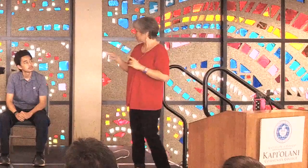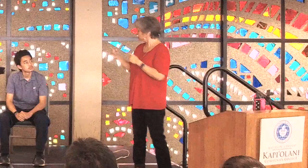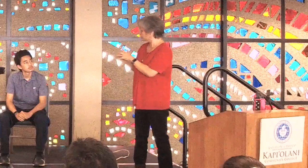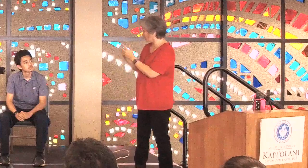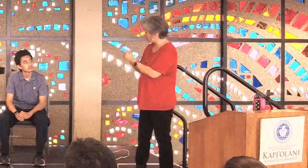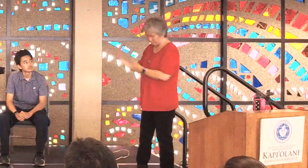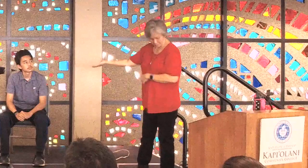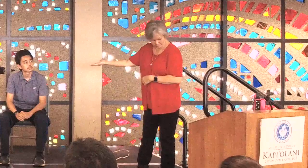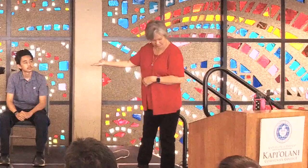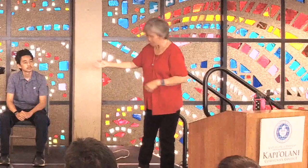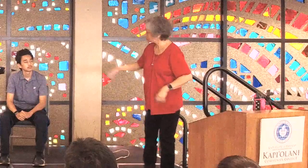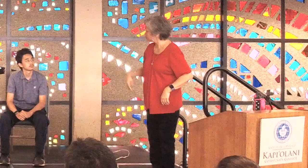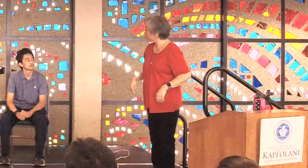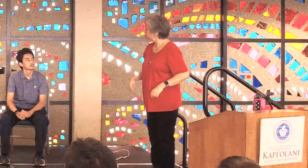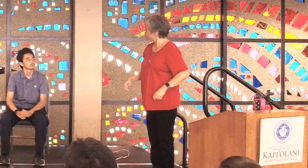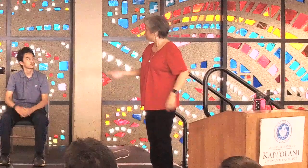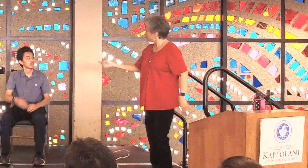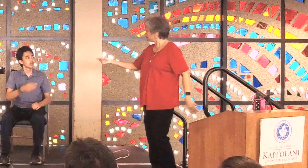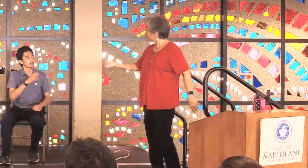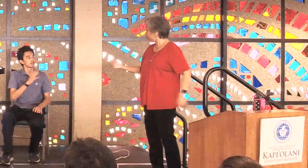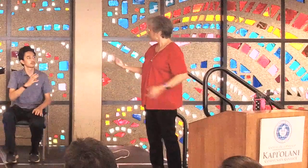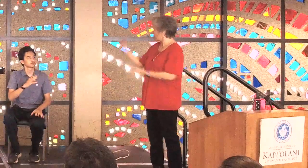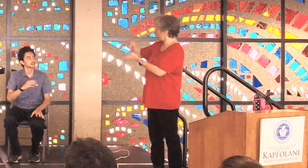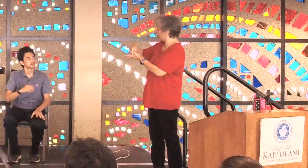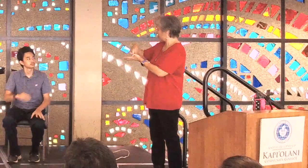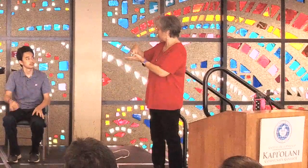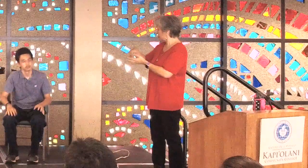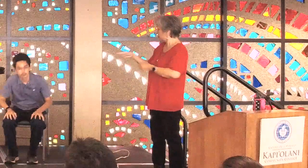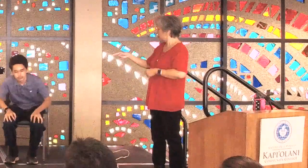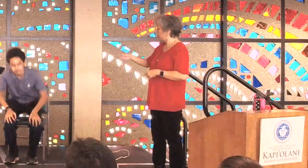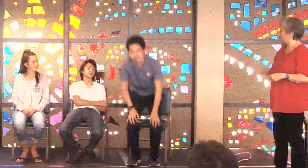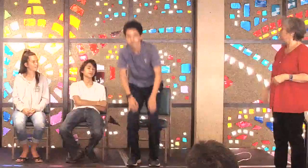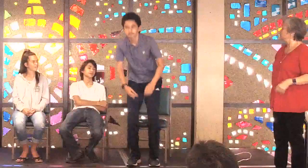Okay, those three things. All right, we'll start with you.